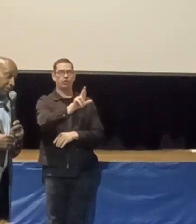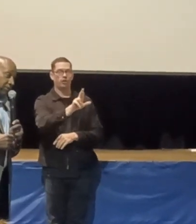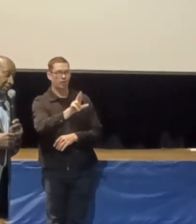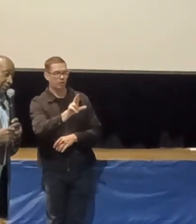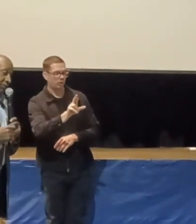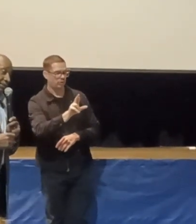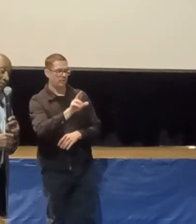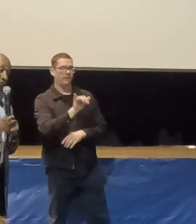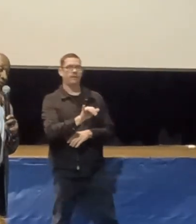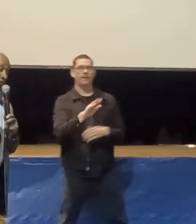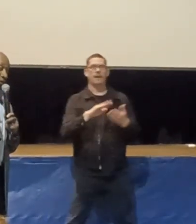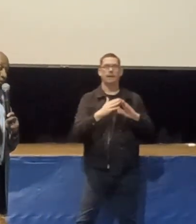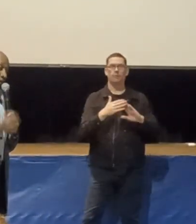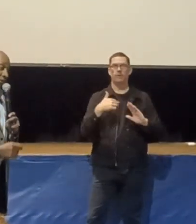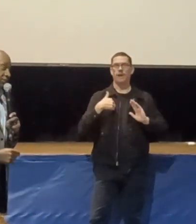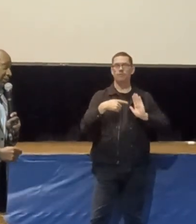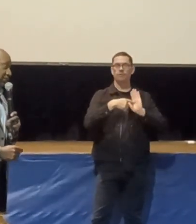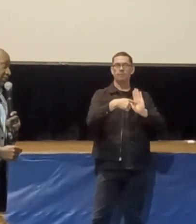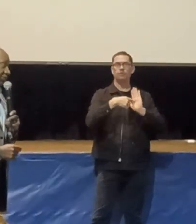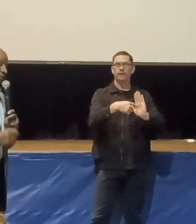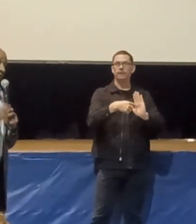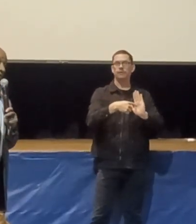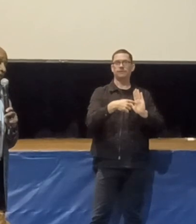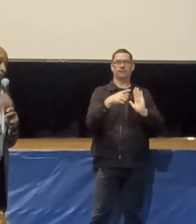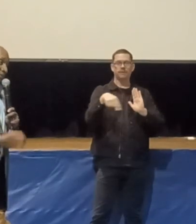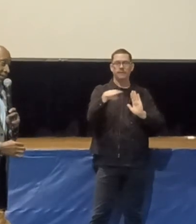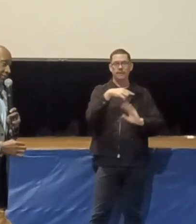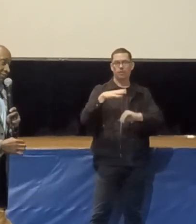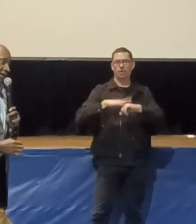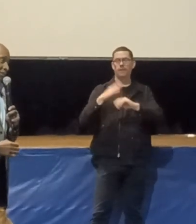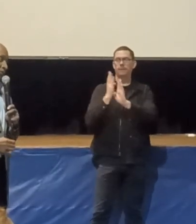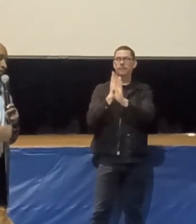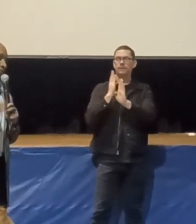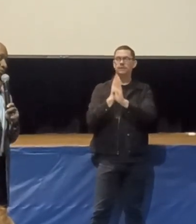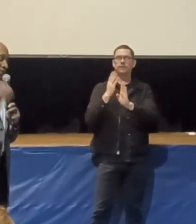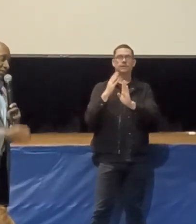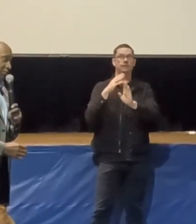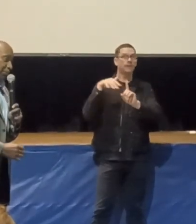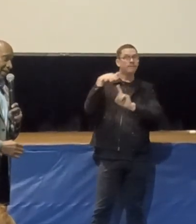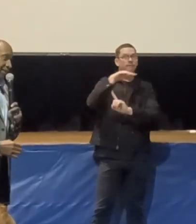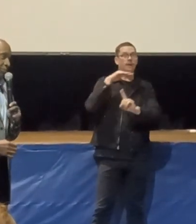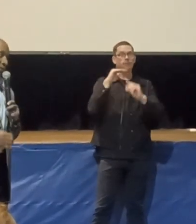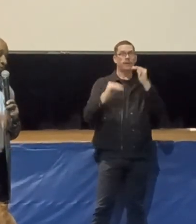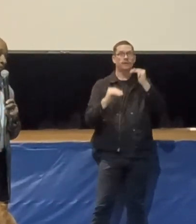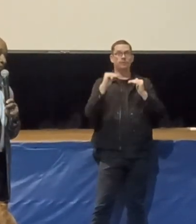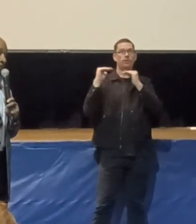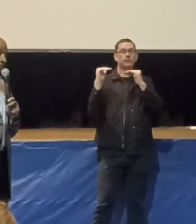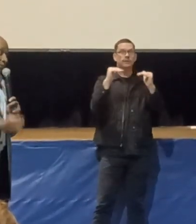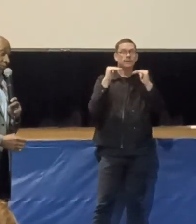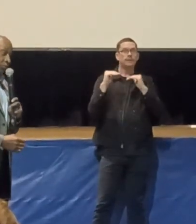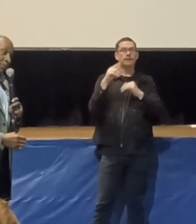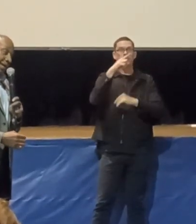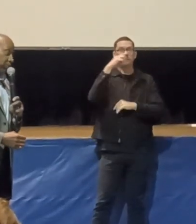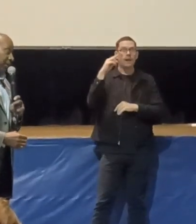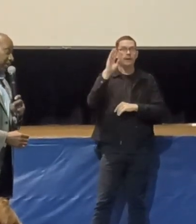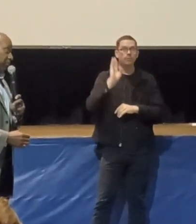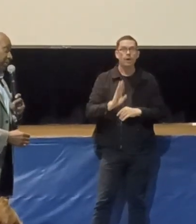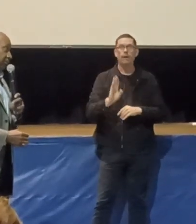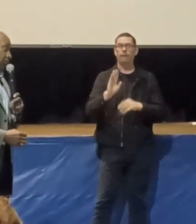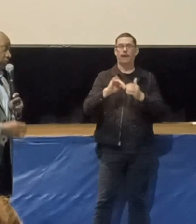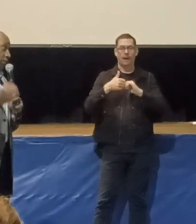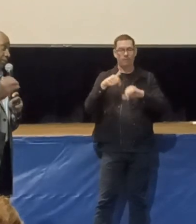I represent in particular, we're on these buses. You keep saying it's environmental justice, you said it's about black and brown. Let's get road packed with